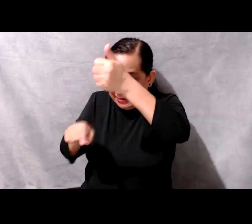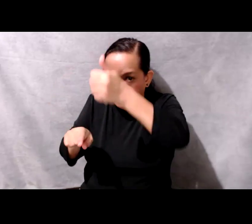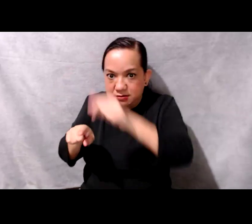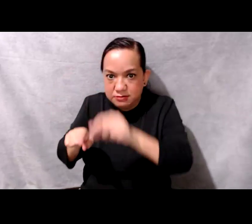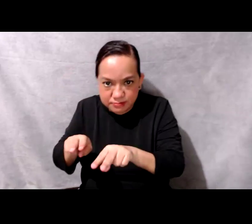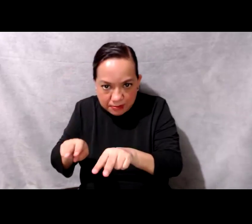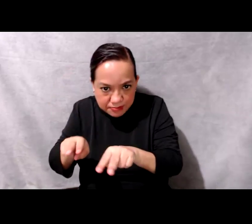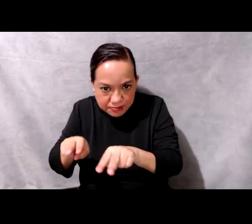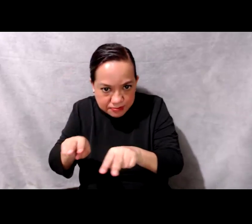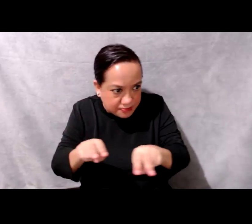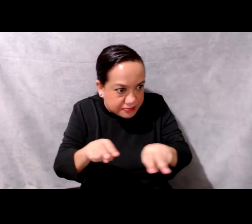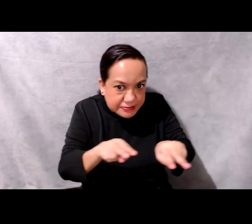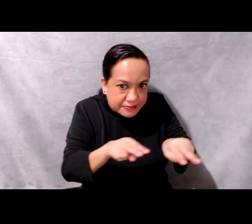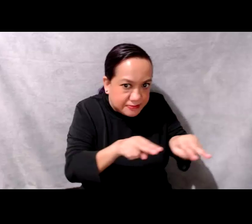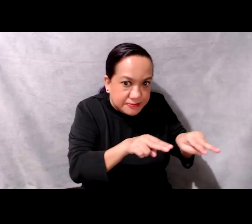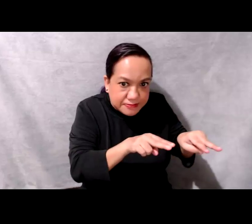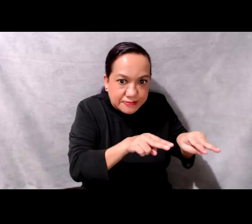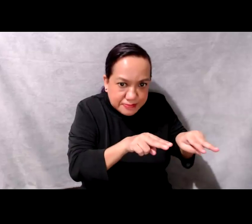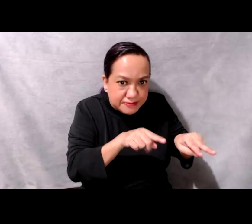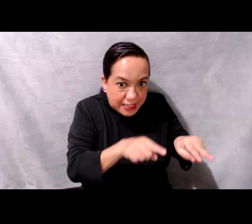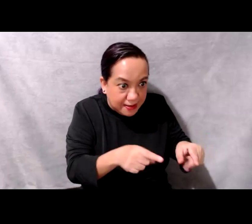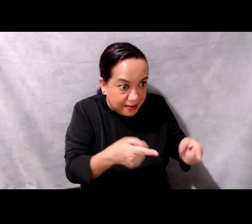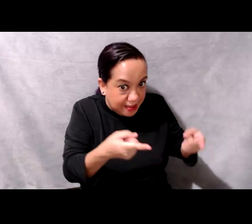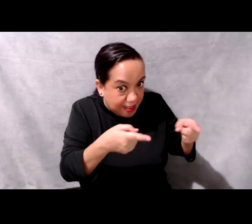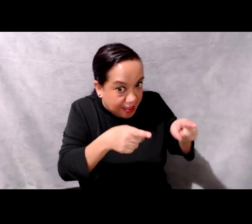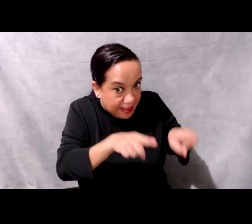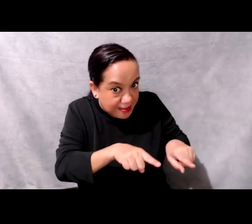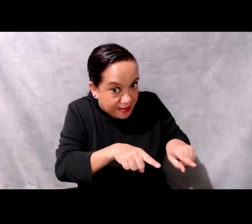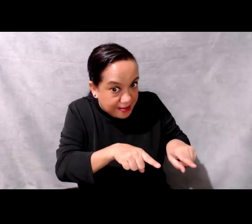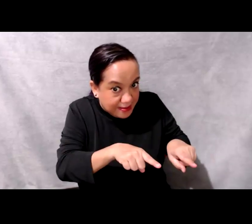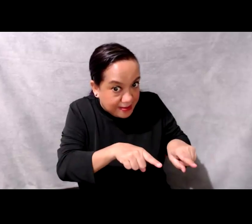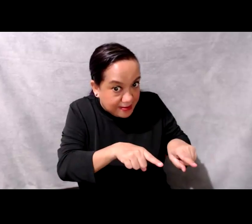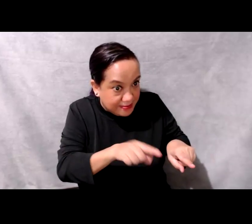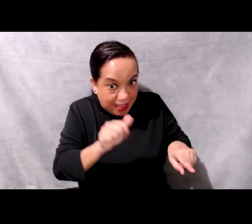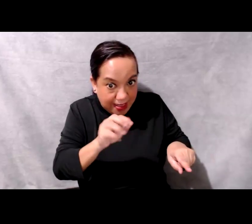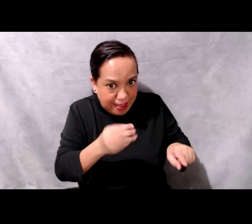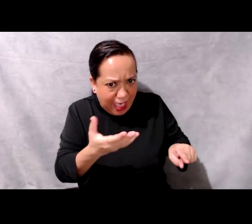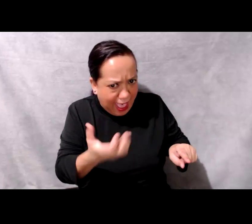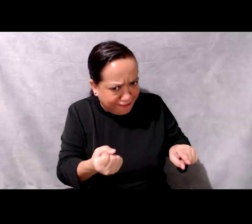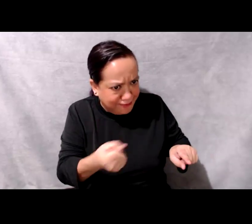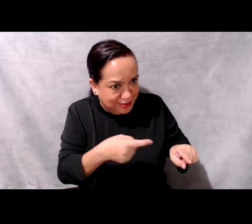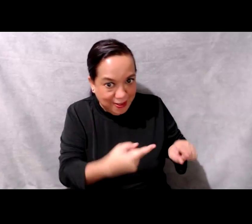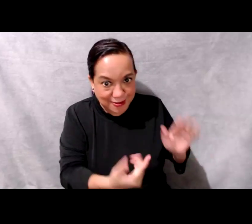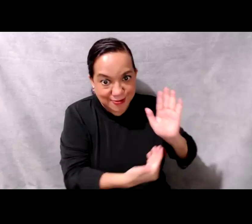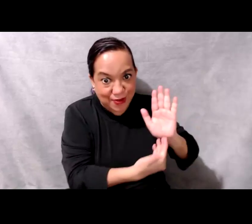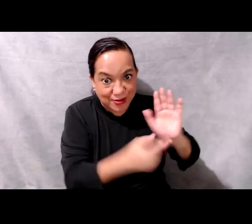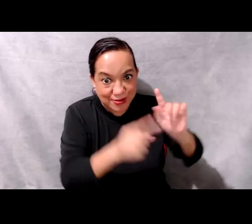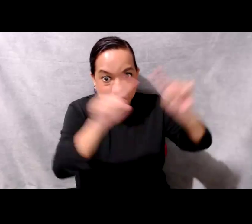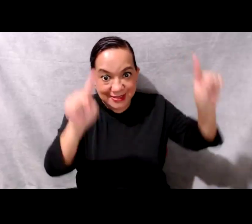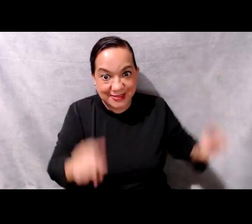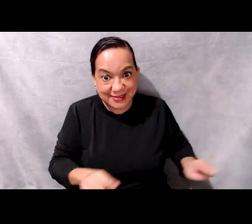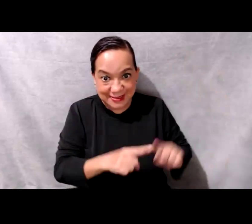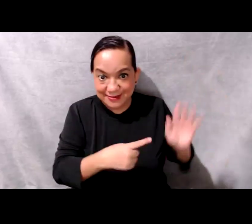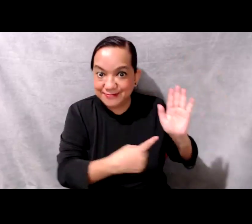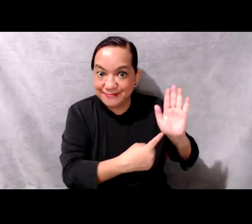is being disclosed, and the AM on a quarterly basis requests proof of that. I think that could be an interesting innovation in like making sure that this is happening. But of